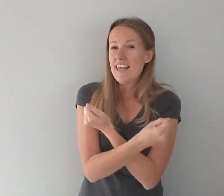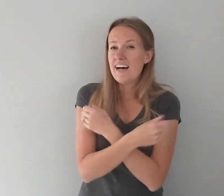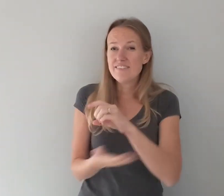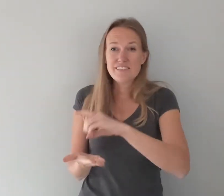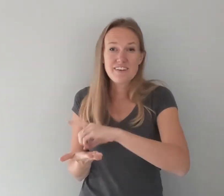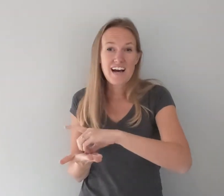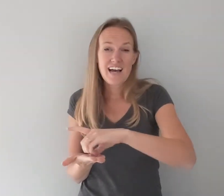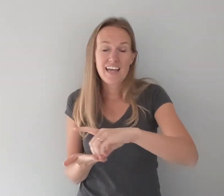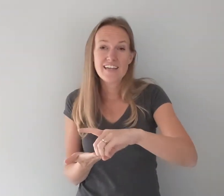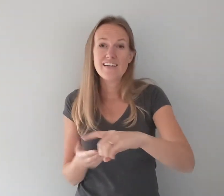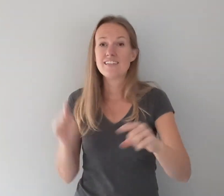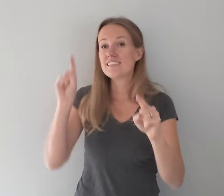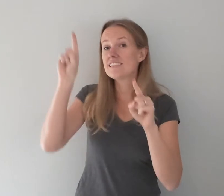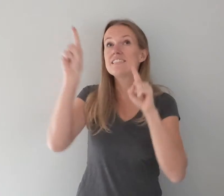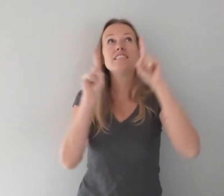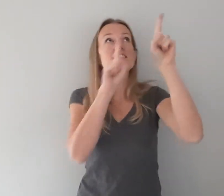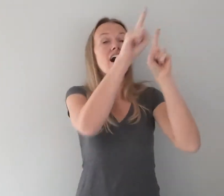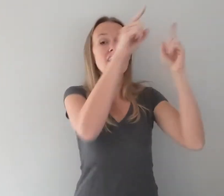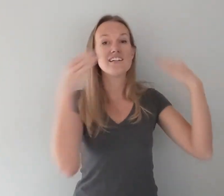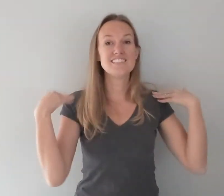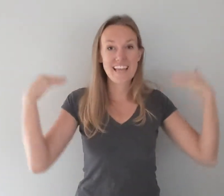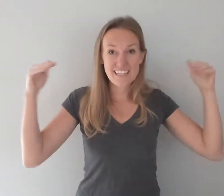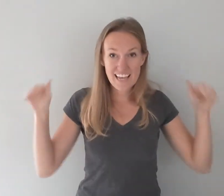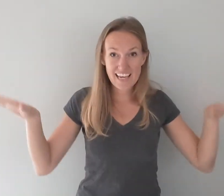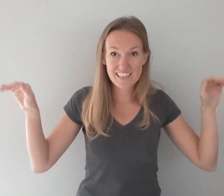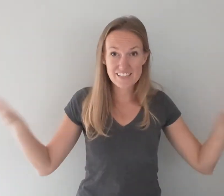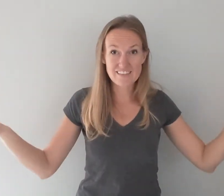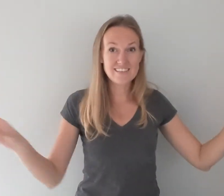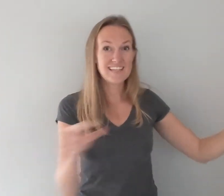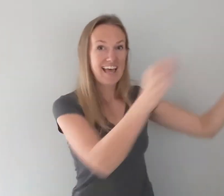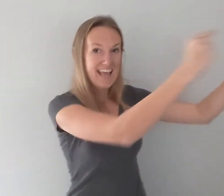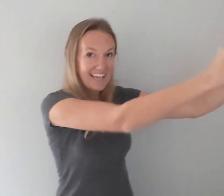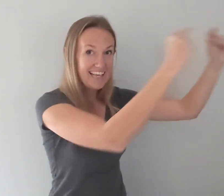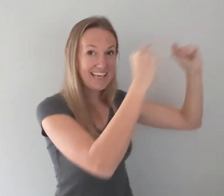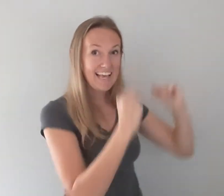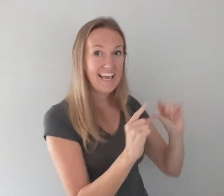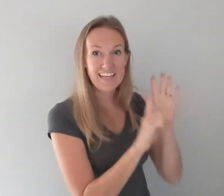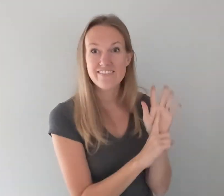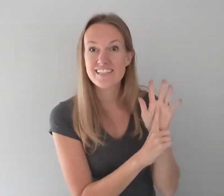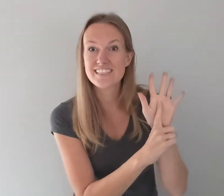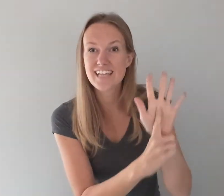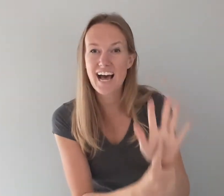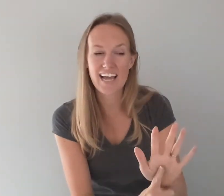love divine, stars and angels gave the sign.